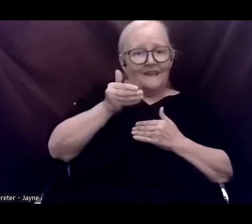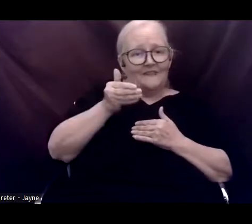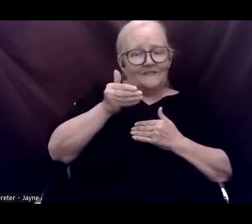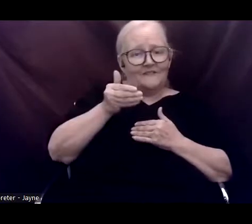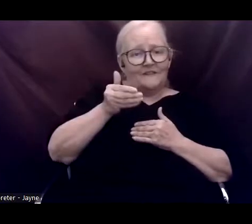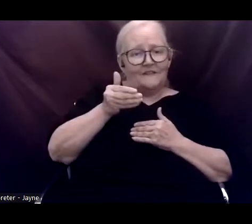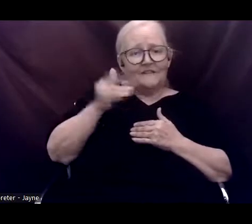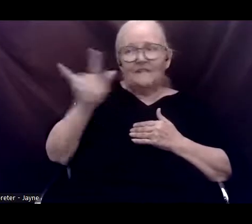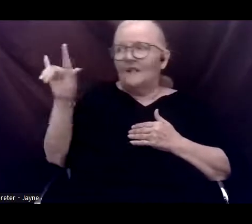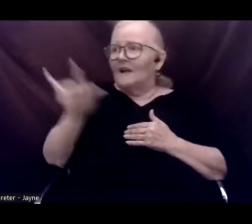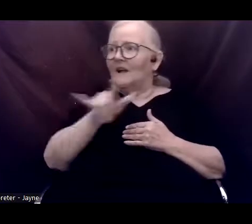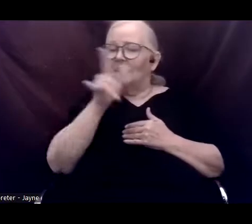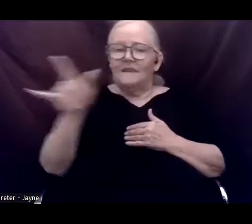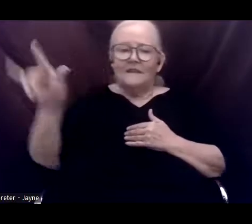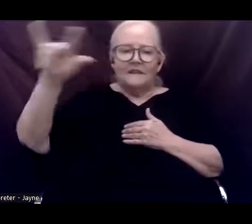us.